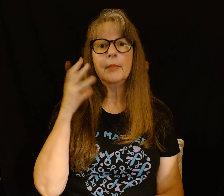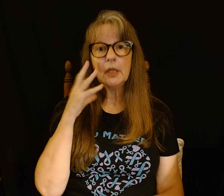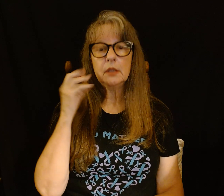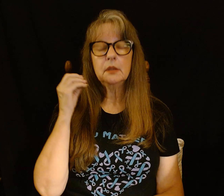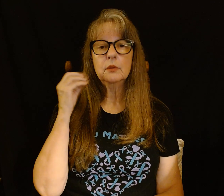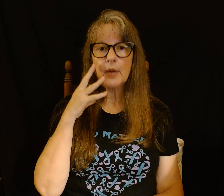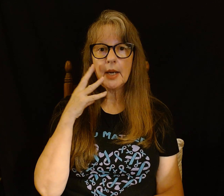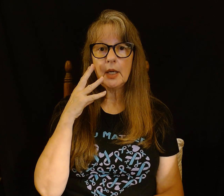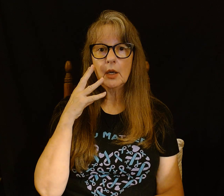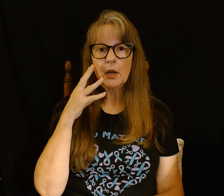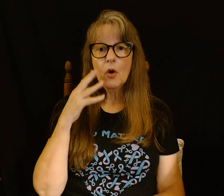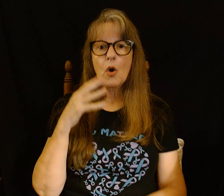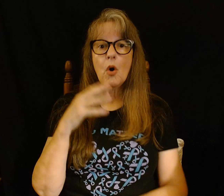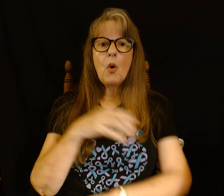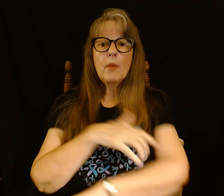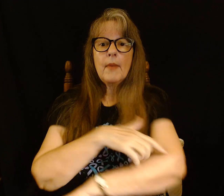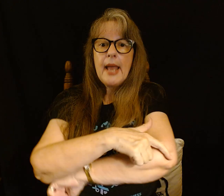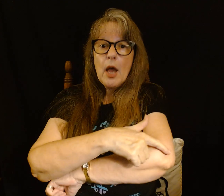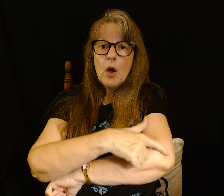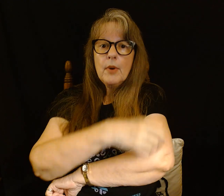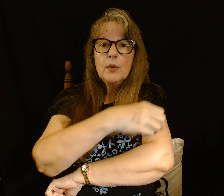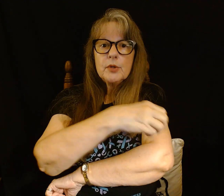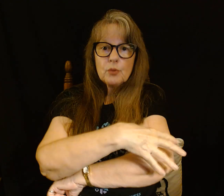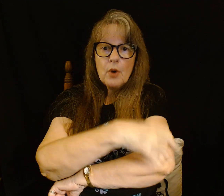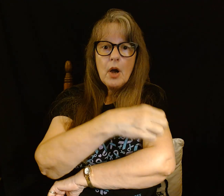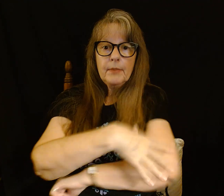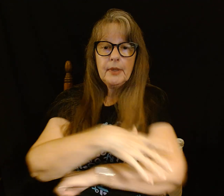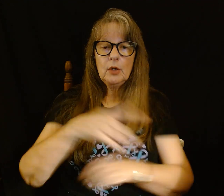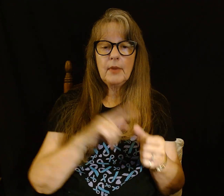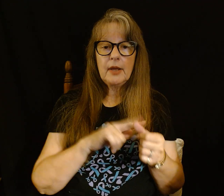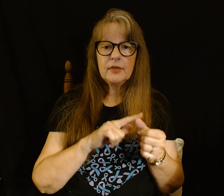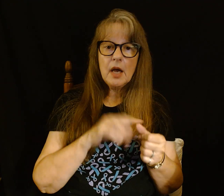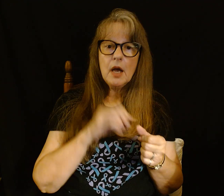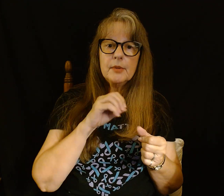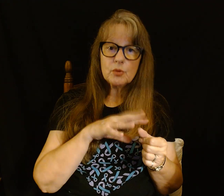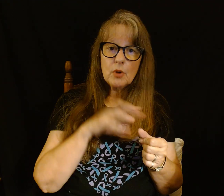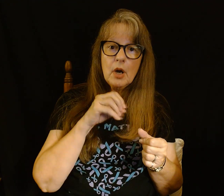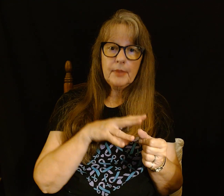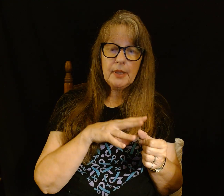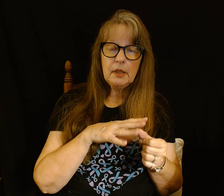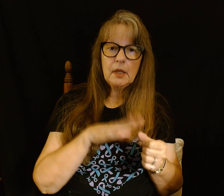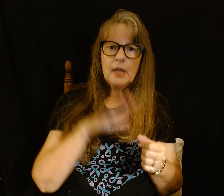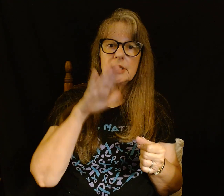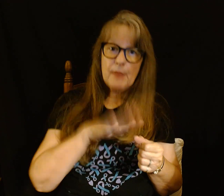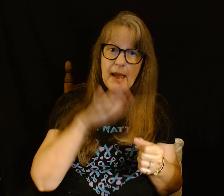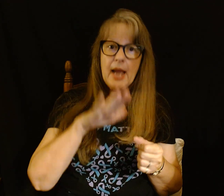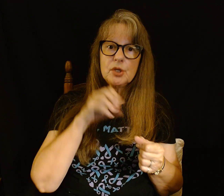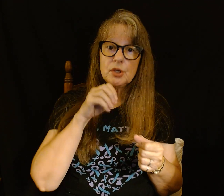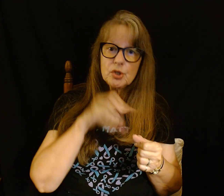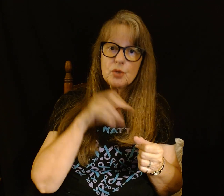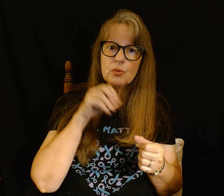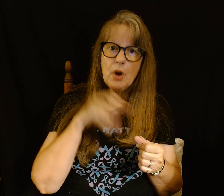throbbing, right? Or my elbow, it's throbbing, or my thumb, it's throbbing. Got smashed and it's just